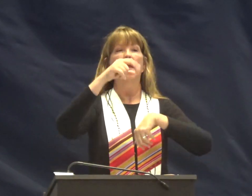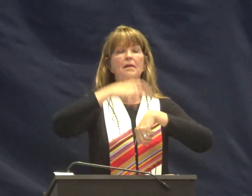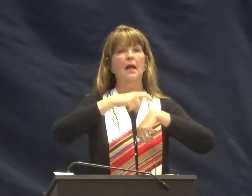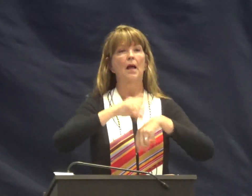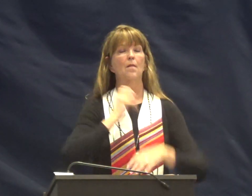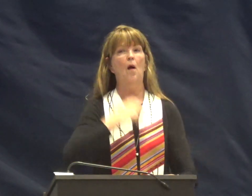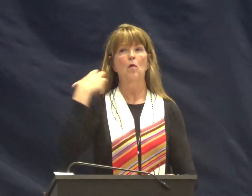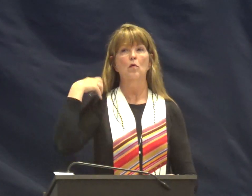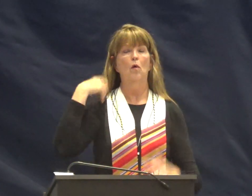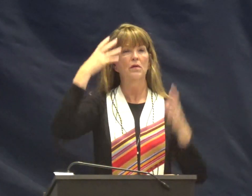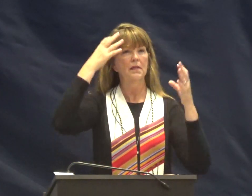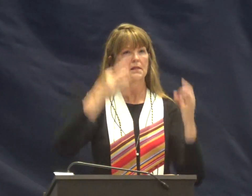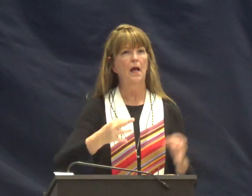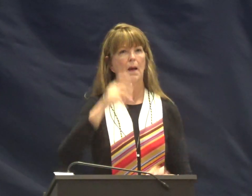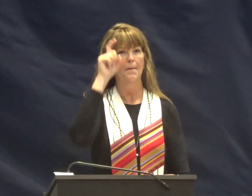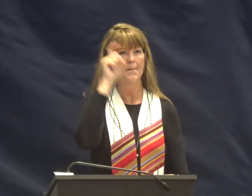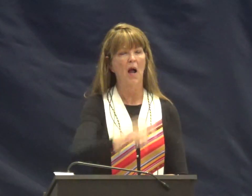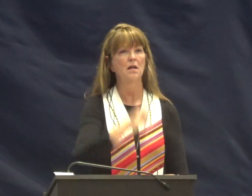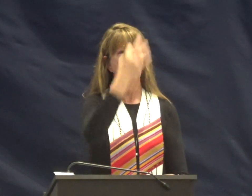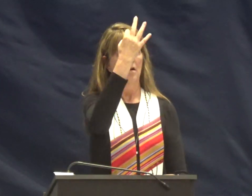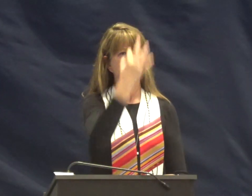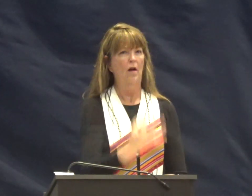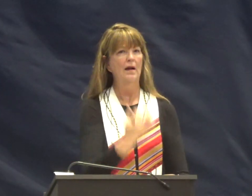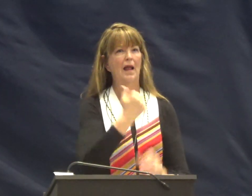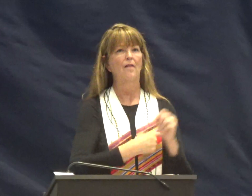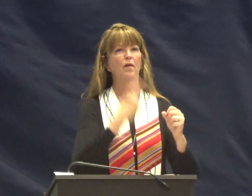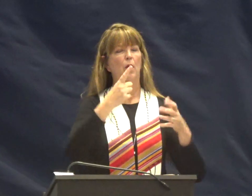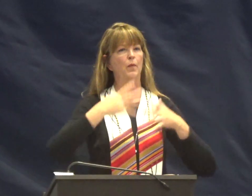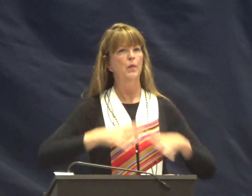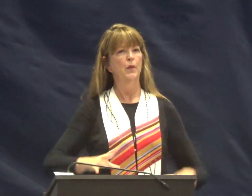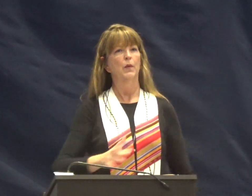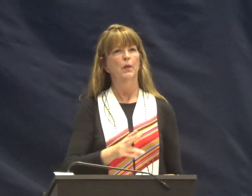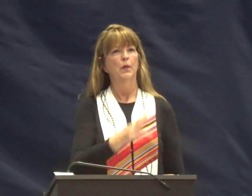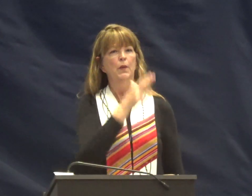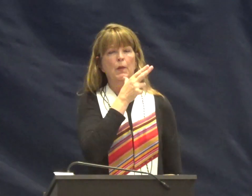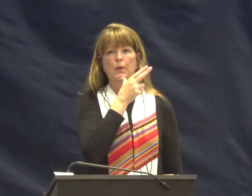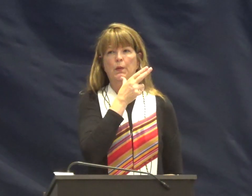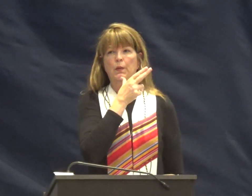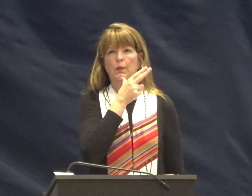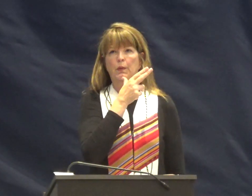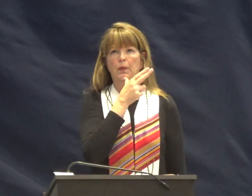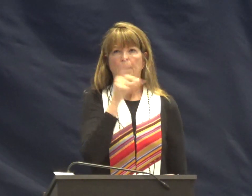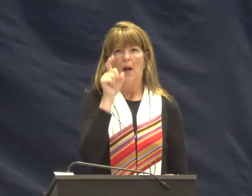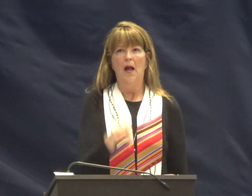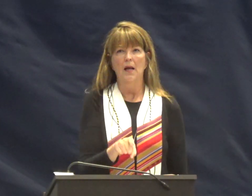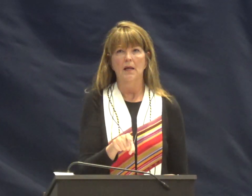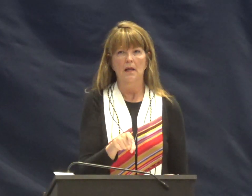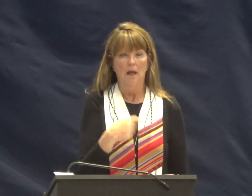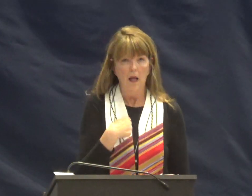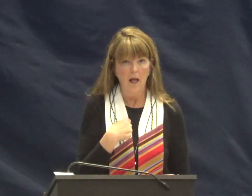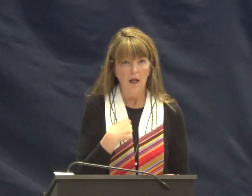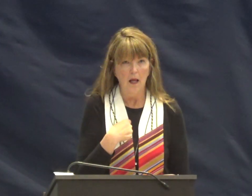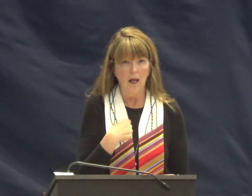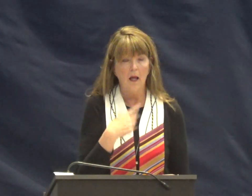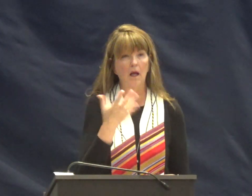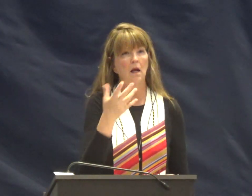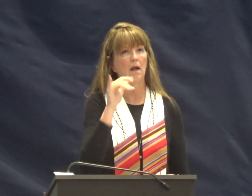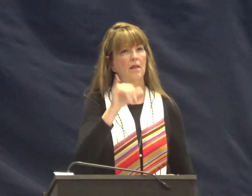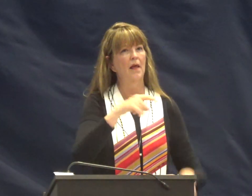70s? I played basketball at that time, and our coach decided that every Friday we needed to dress